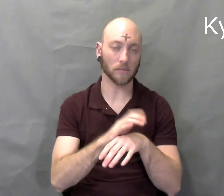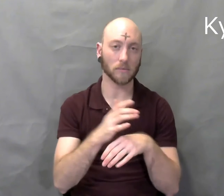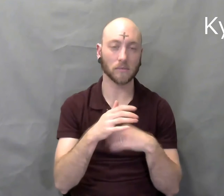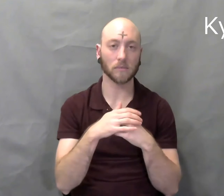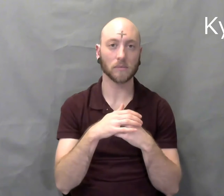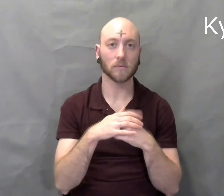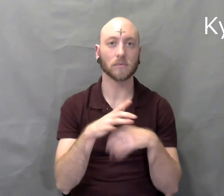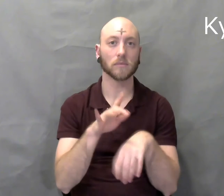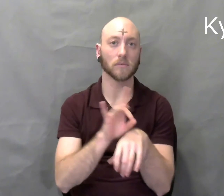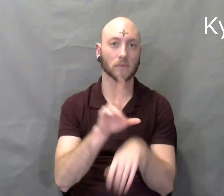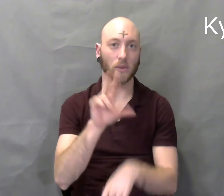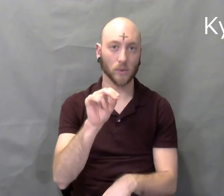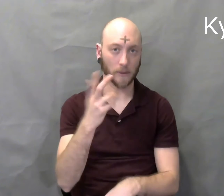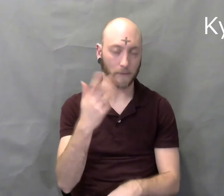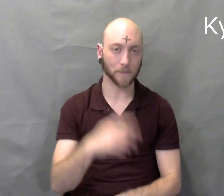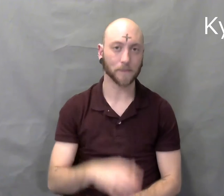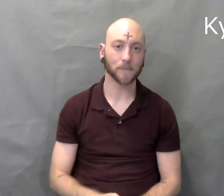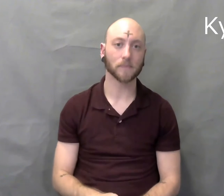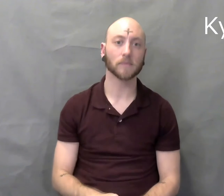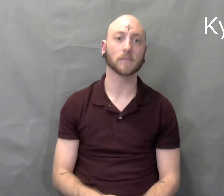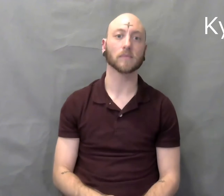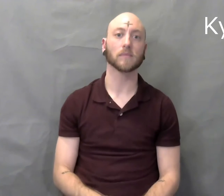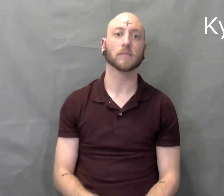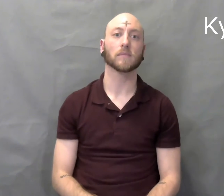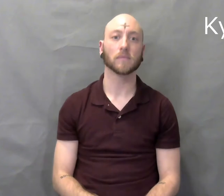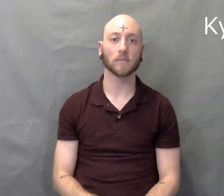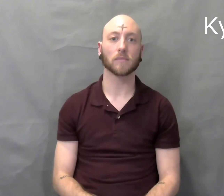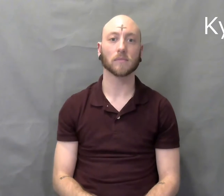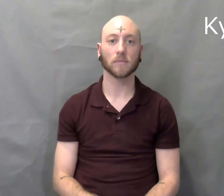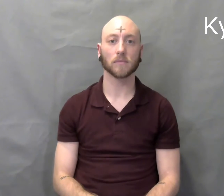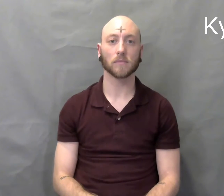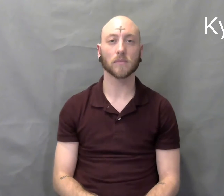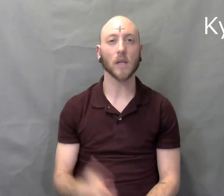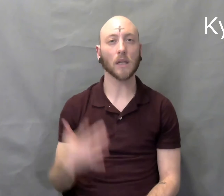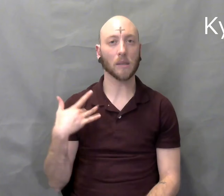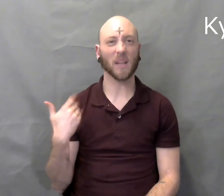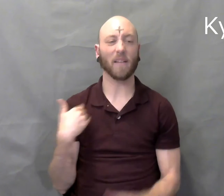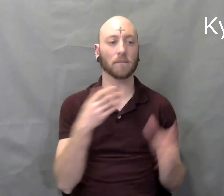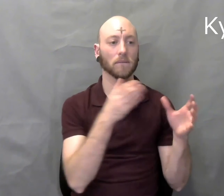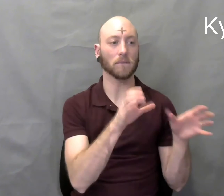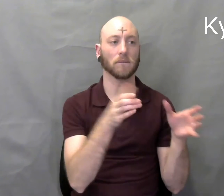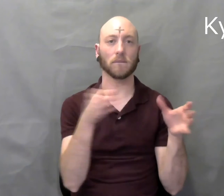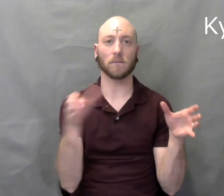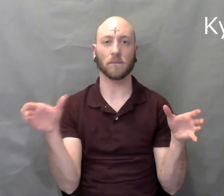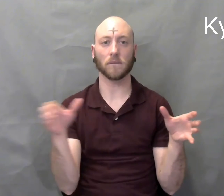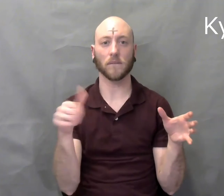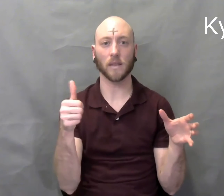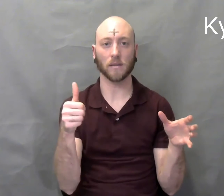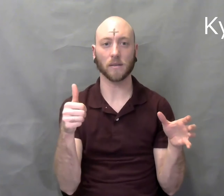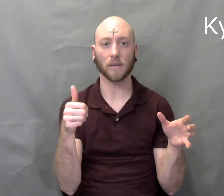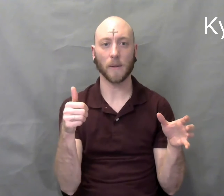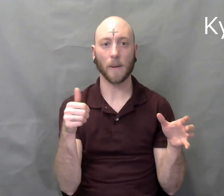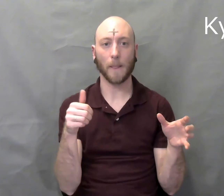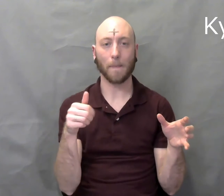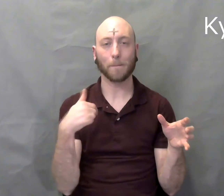at 8:30. Um, and we're in breakout groups of 10. Um, in Virginia, we're actually